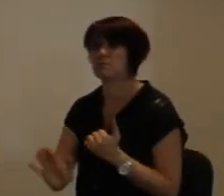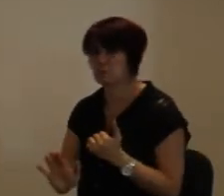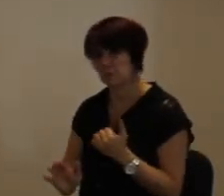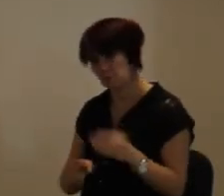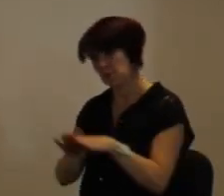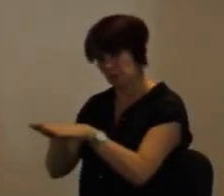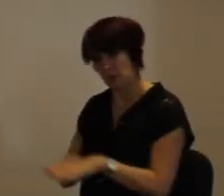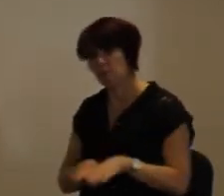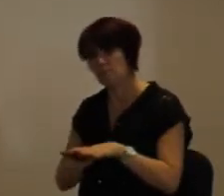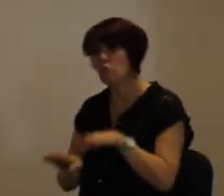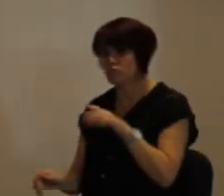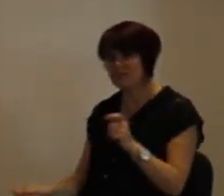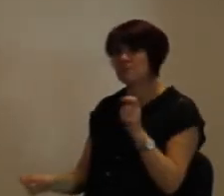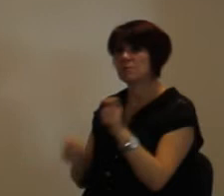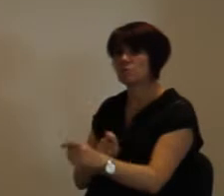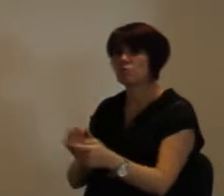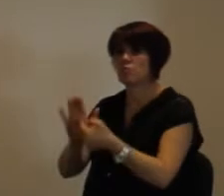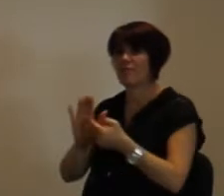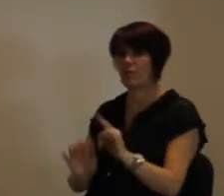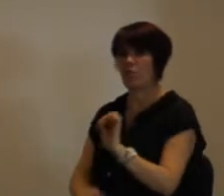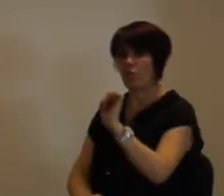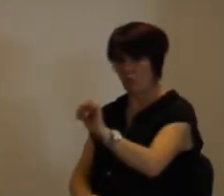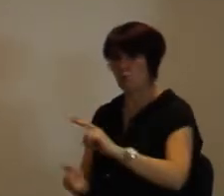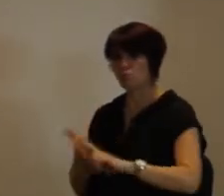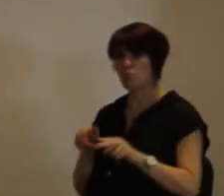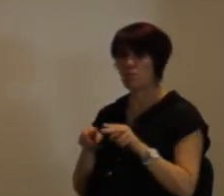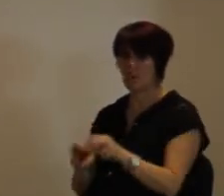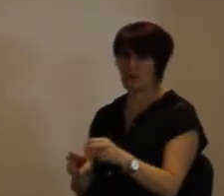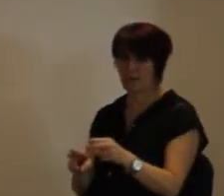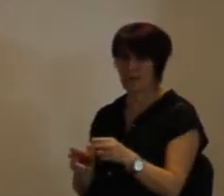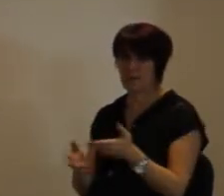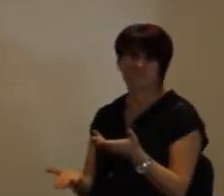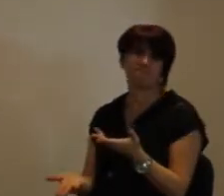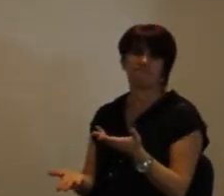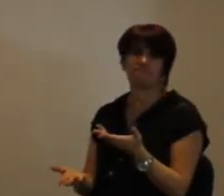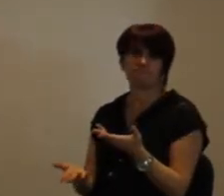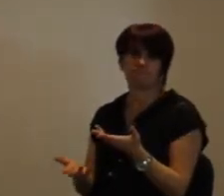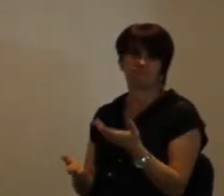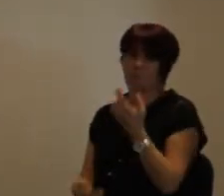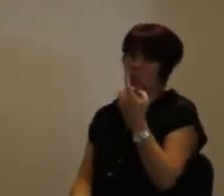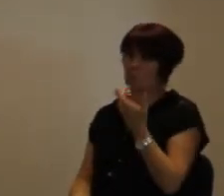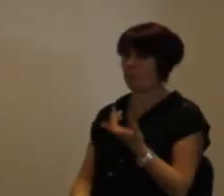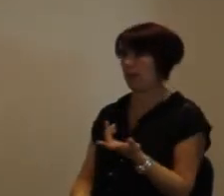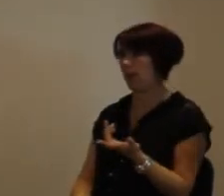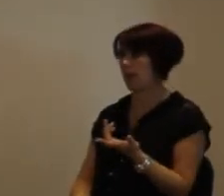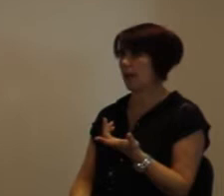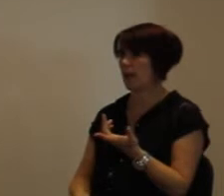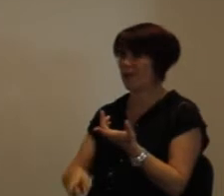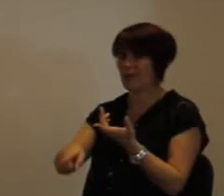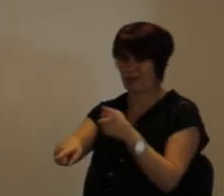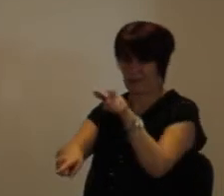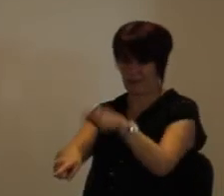The reasonable adjustment should reflect the learner's normal way of working. So it should be something which the learner is used to,